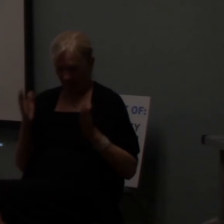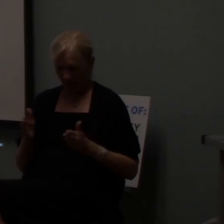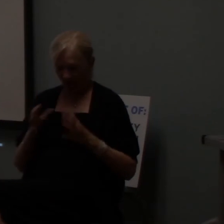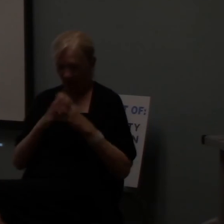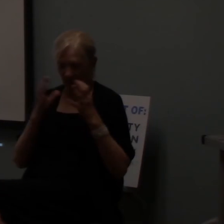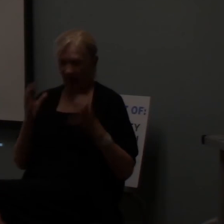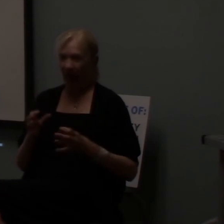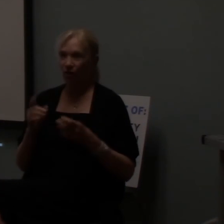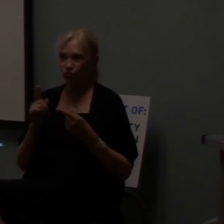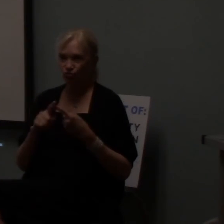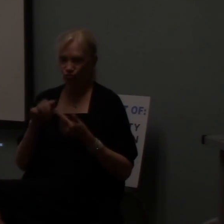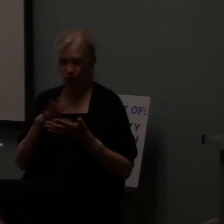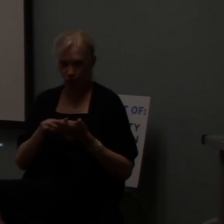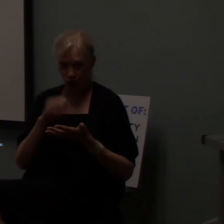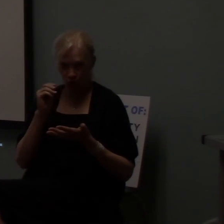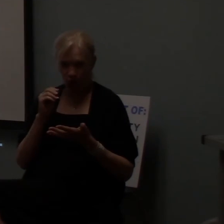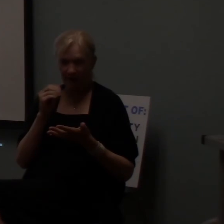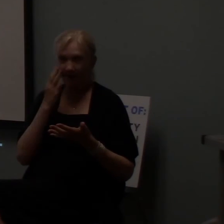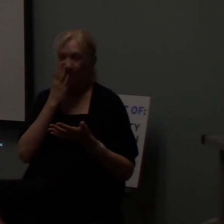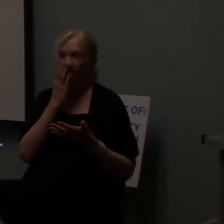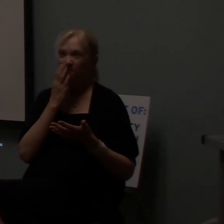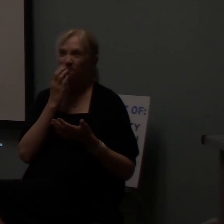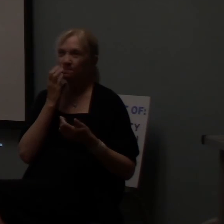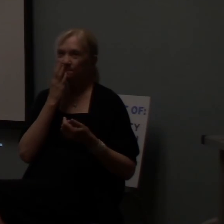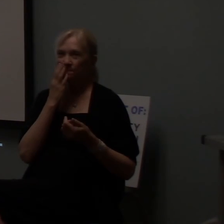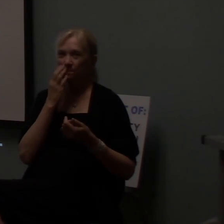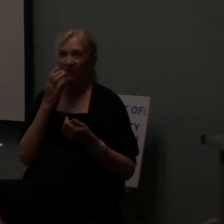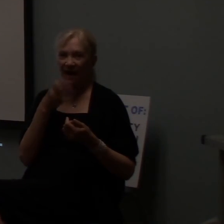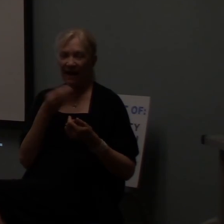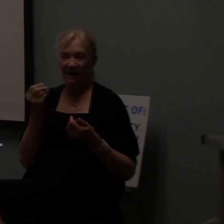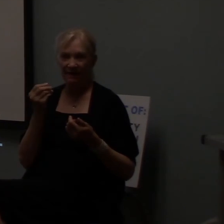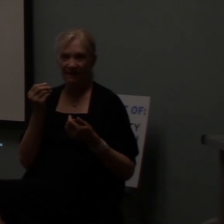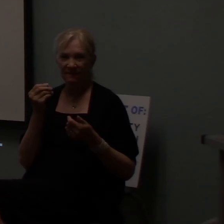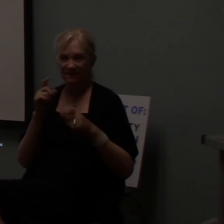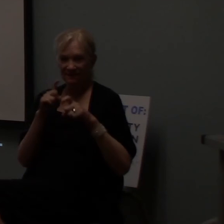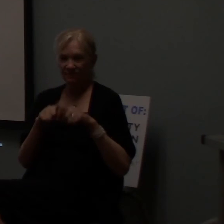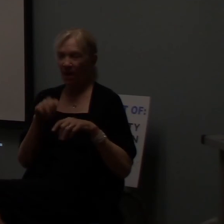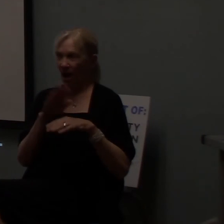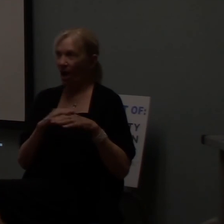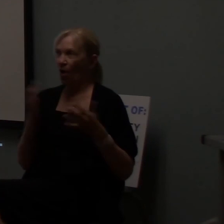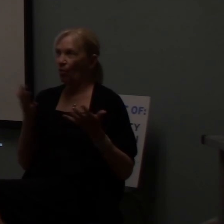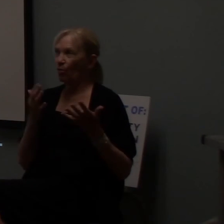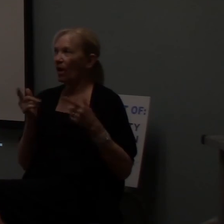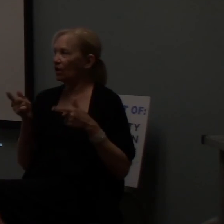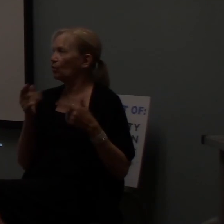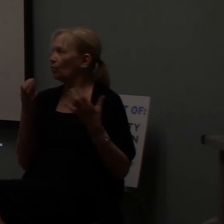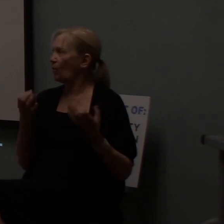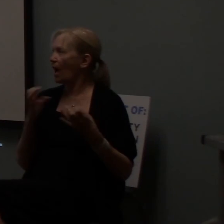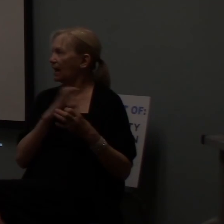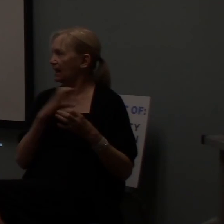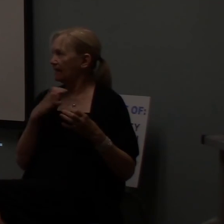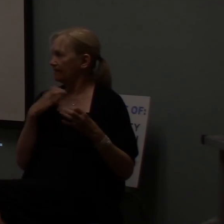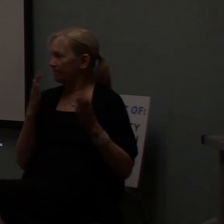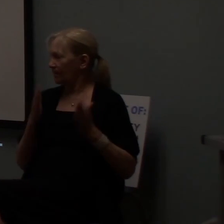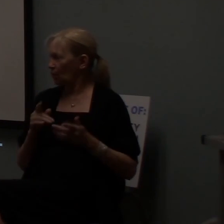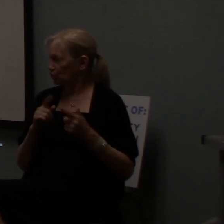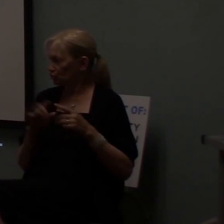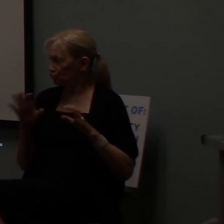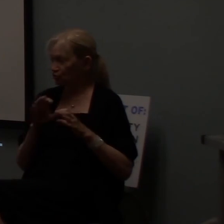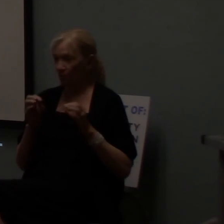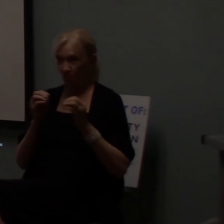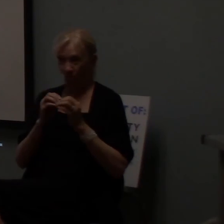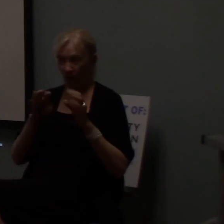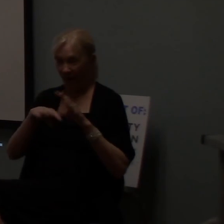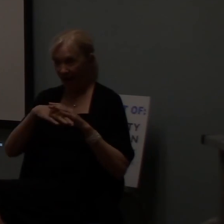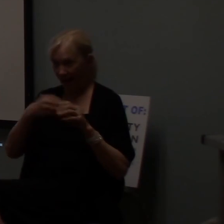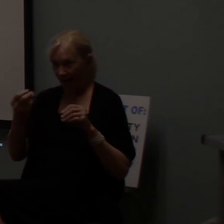to absorb. I think it really depends on what you want the commissioners to be doing. Do you want them to be more out in the